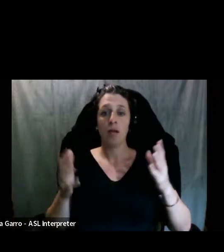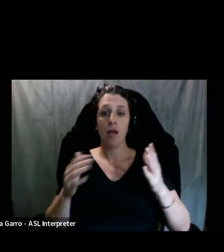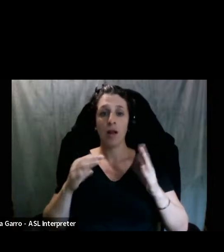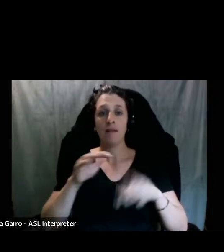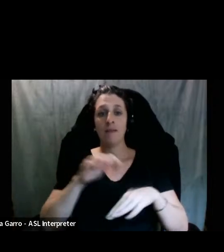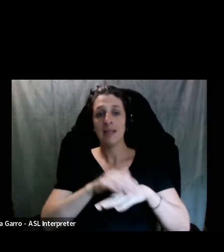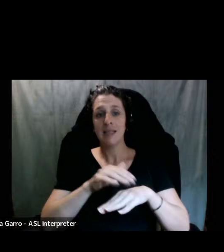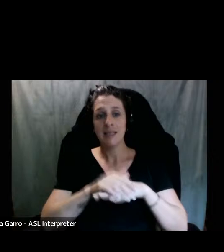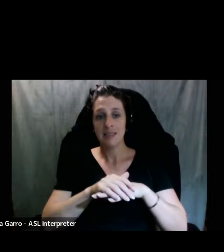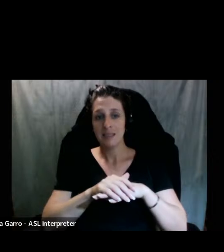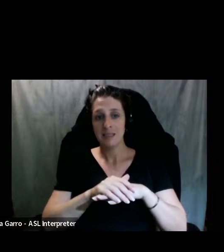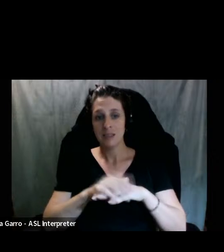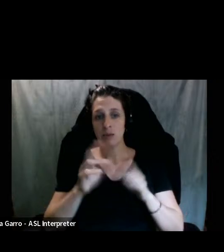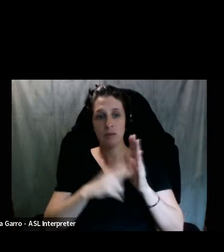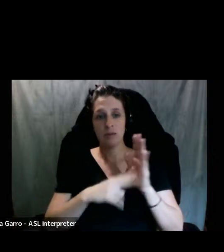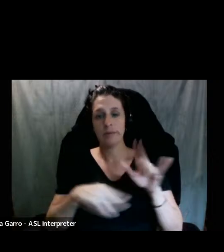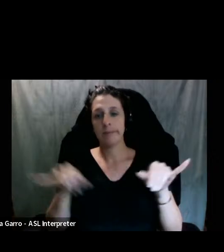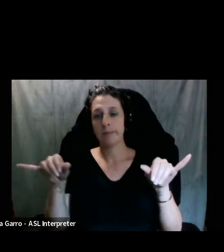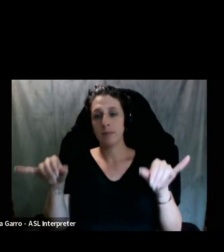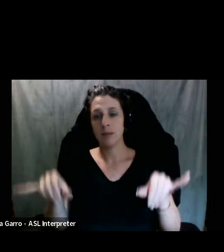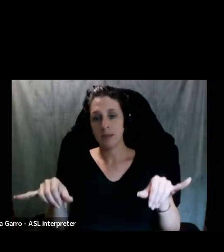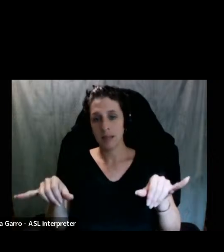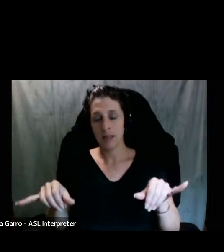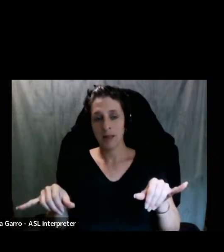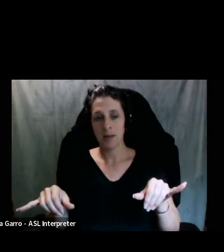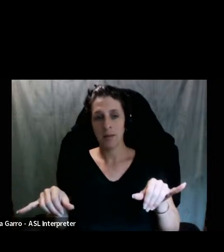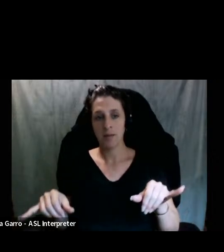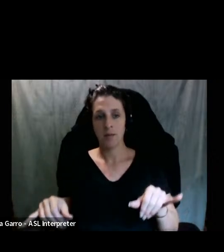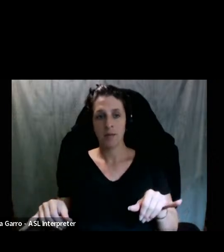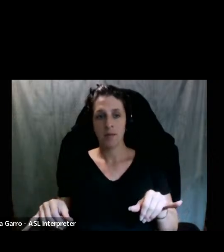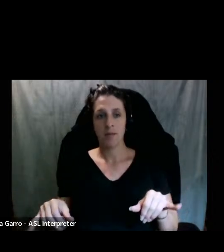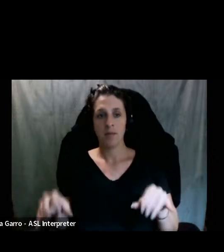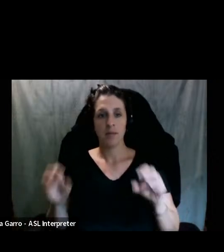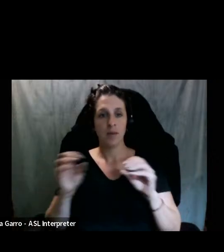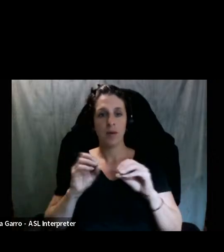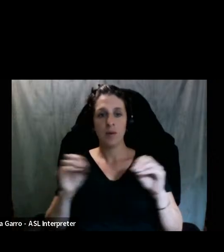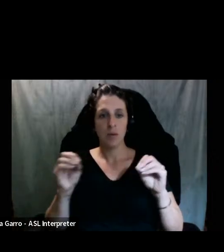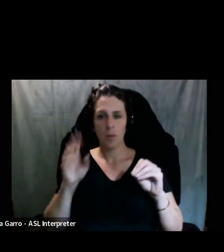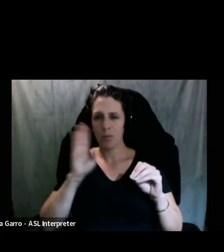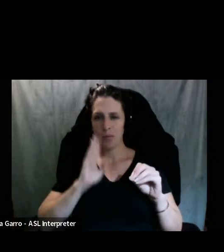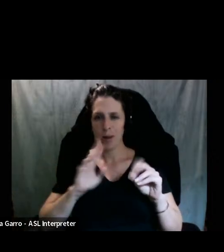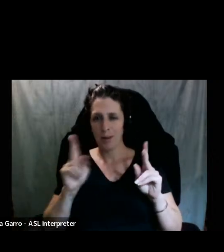would read was the same. There weren't any brown people there.